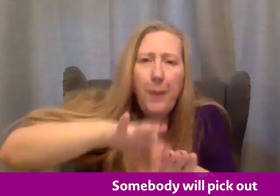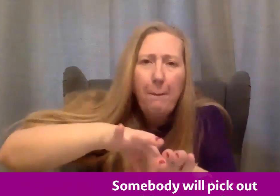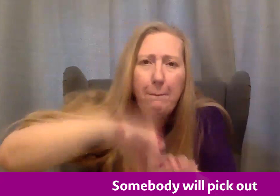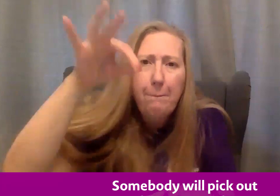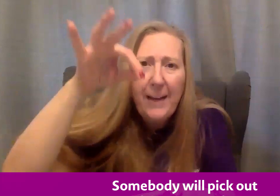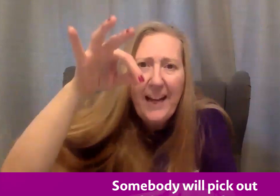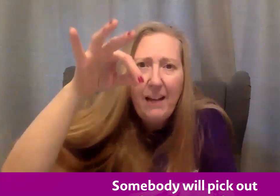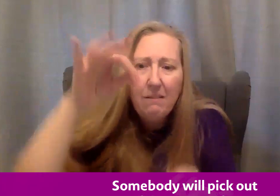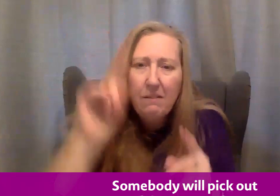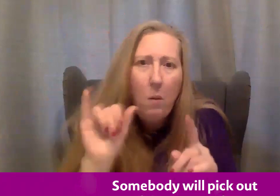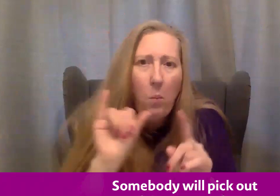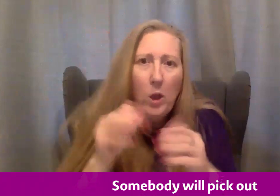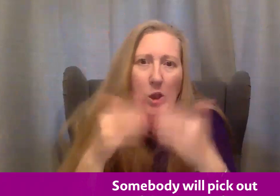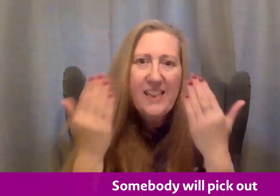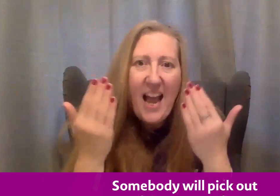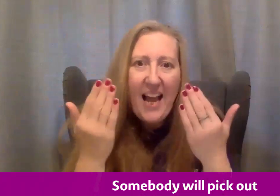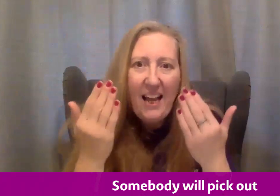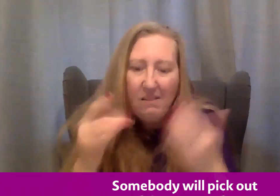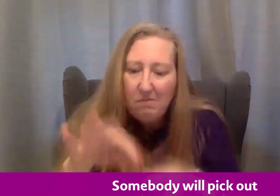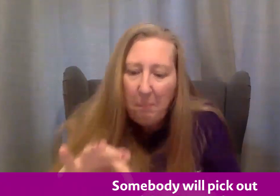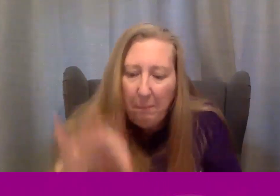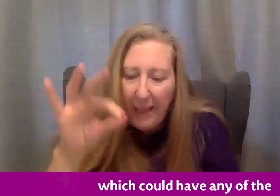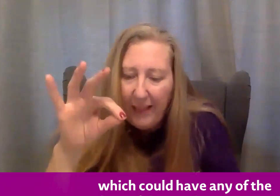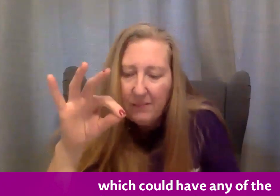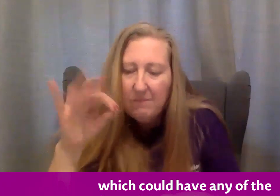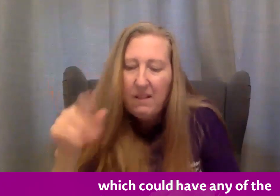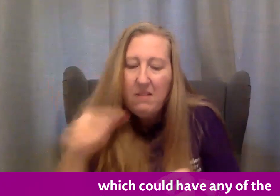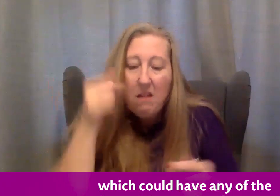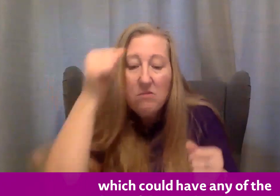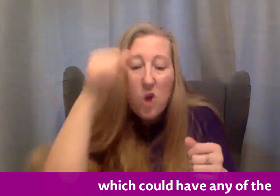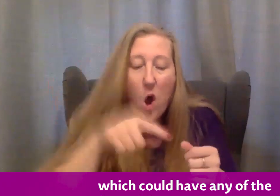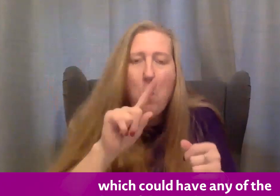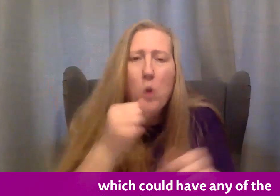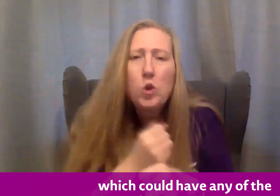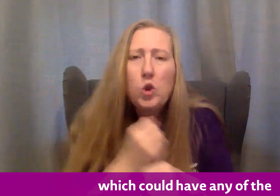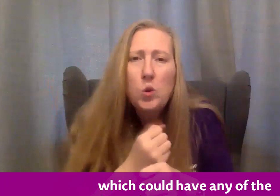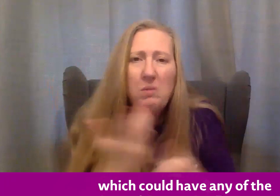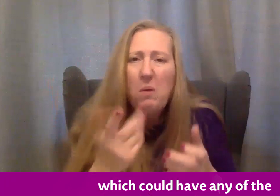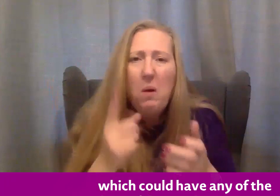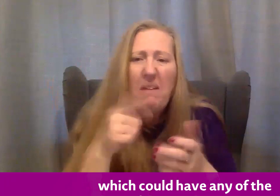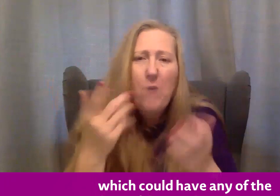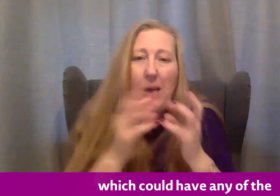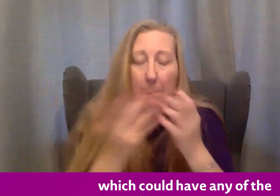So. Somebody will pick out one of the pieces of paper. Which could have any of the days of the week written on.